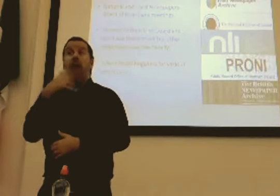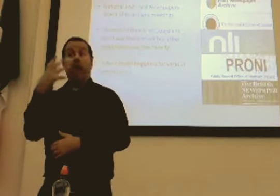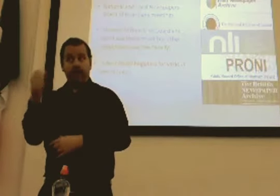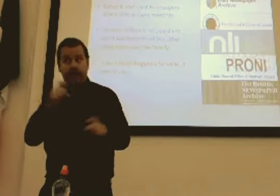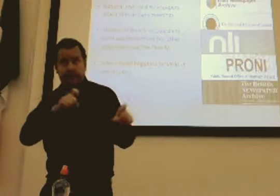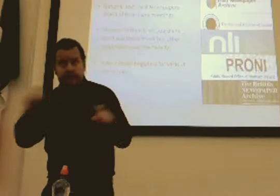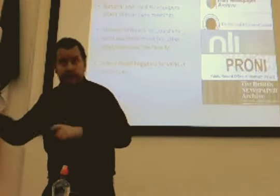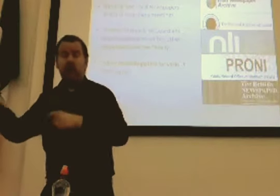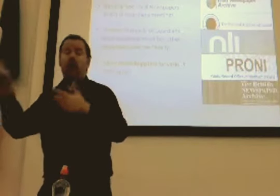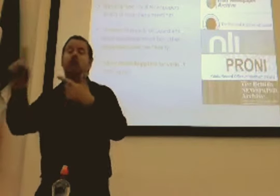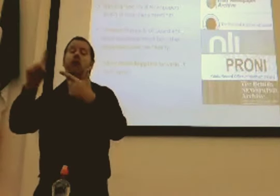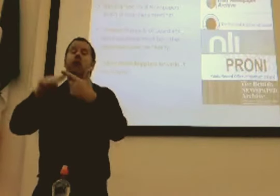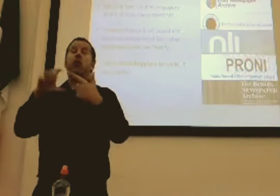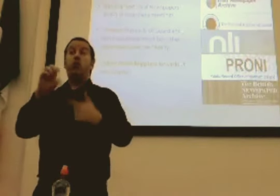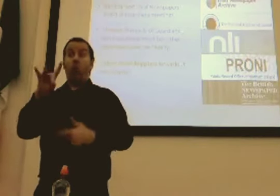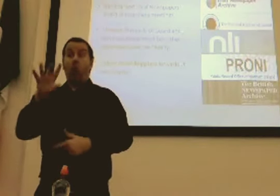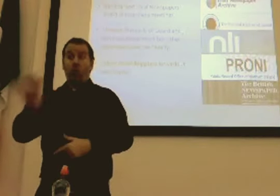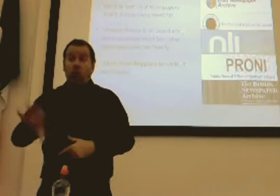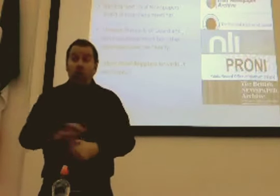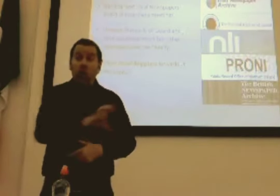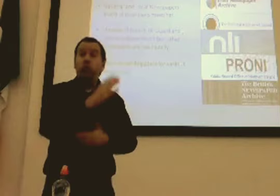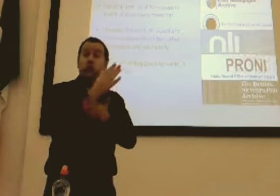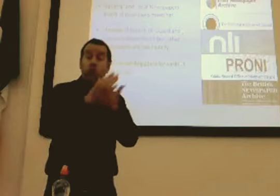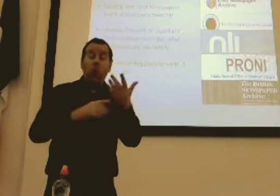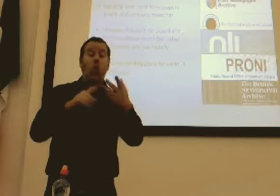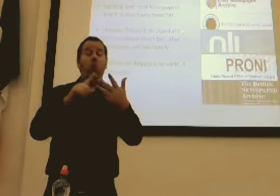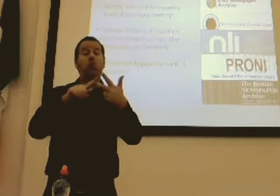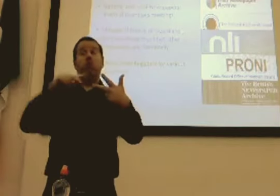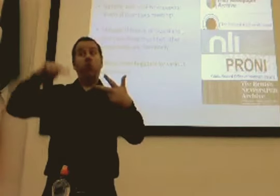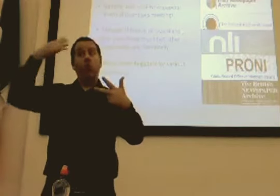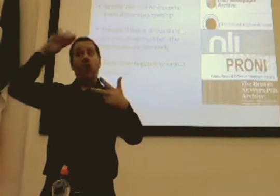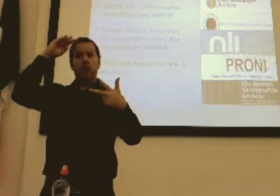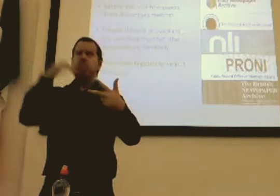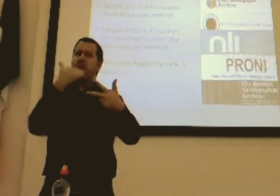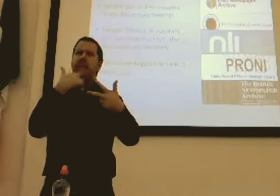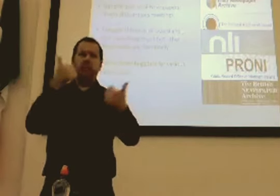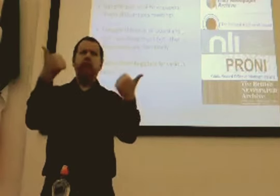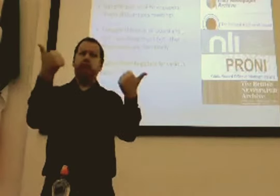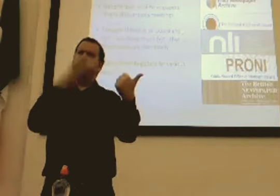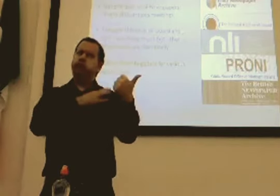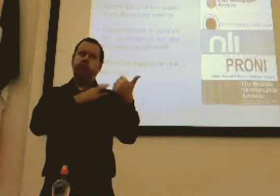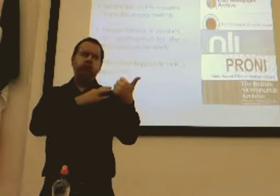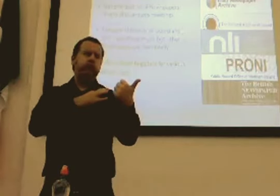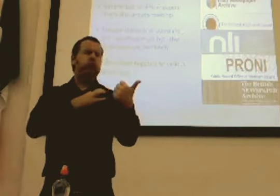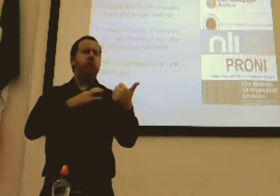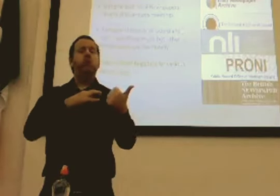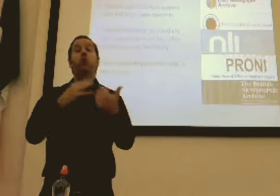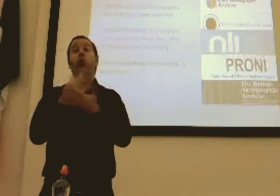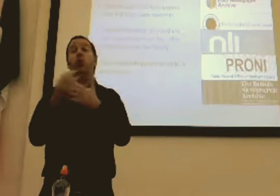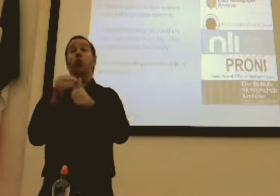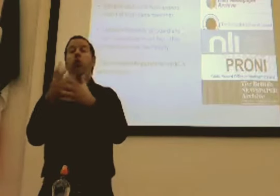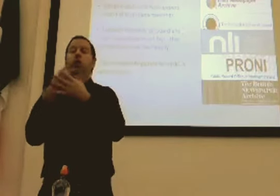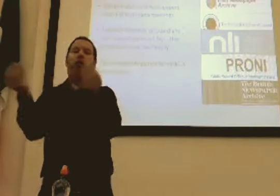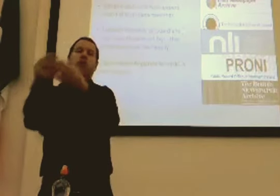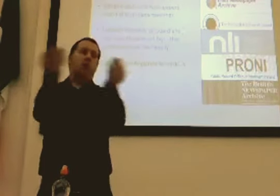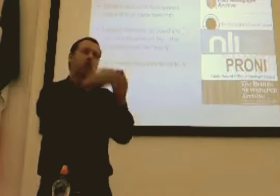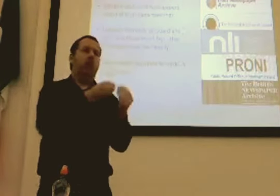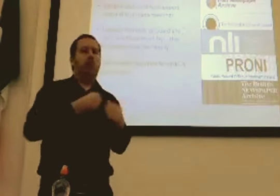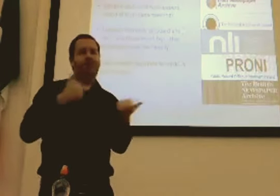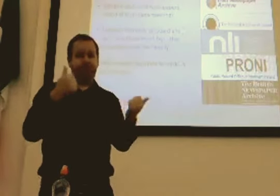across the country. But the one in Dublin still remains, and some of the workouts from Cork still have them. In the north, they have retained a lot of that information as well.